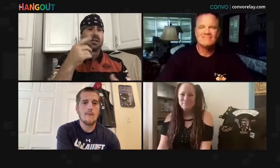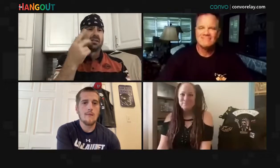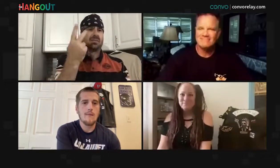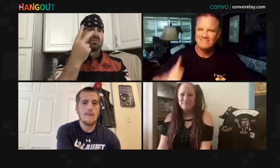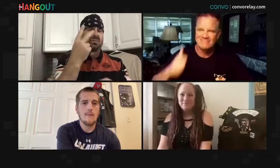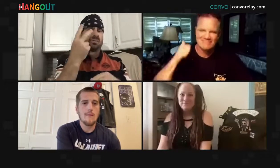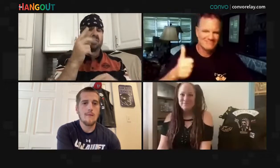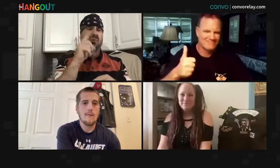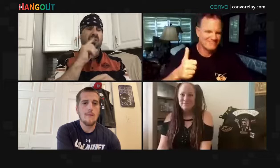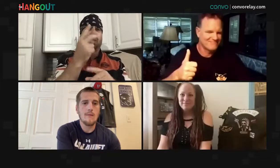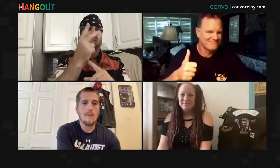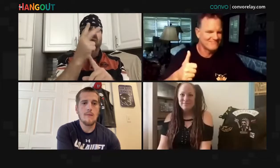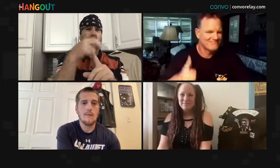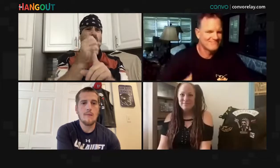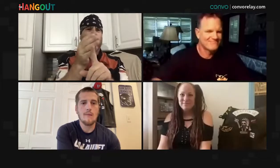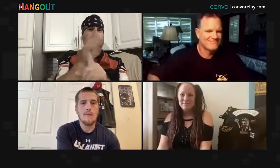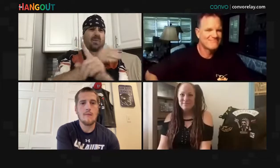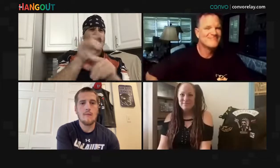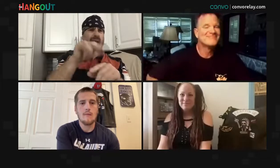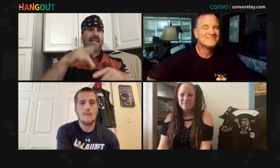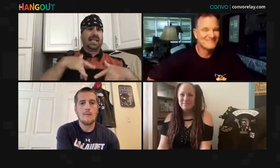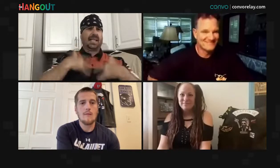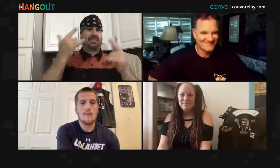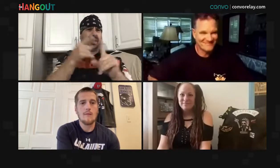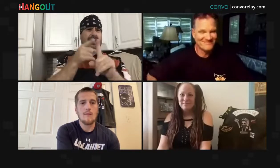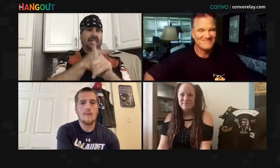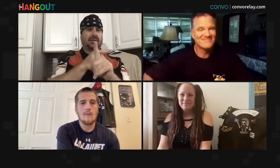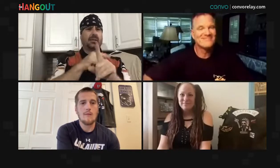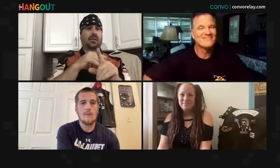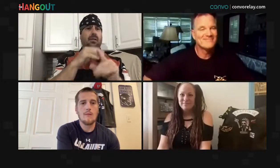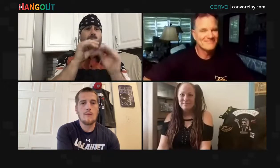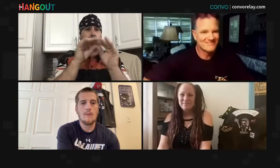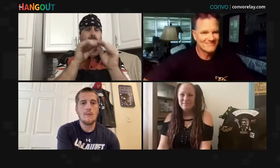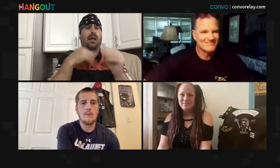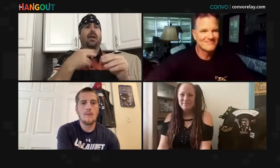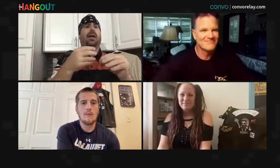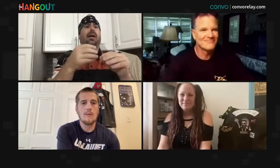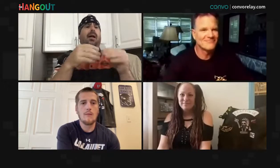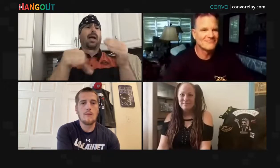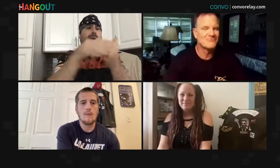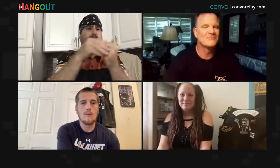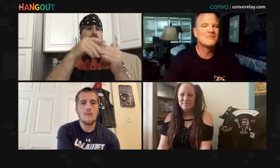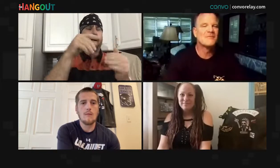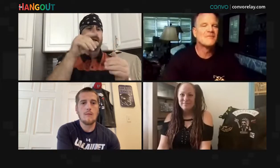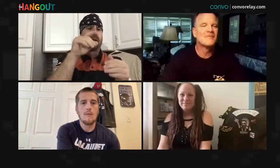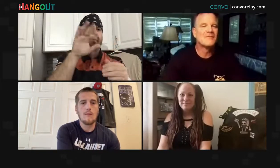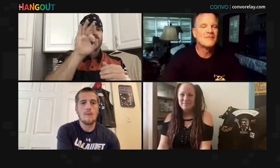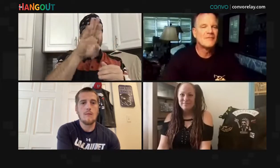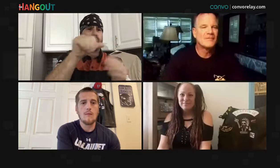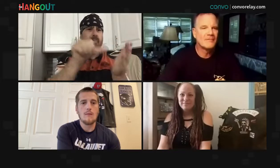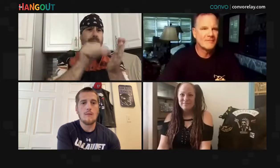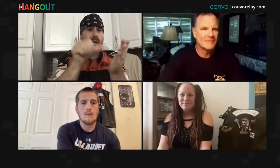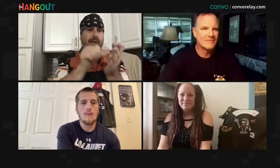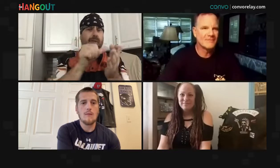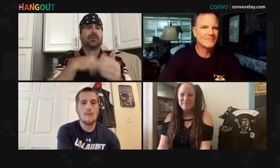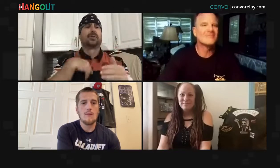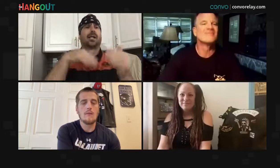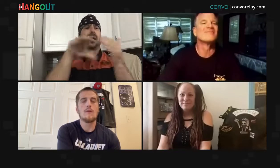and I finally decided, really, it was about 2 years prior to that event. I had been thinking about it, and then I added